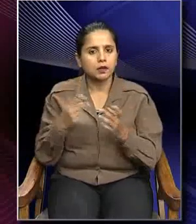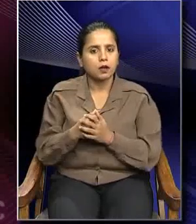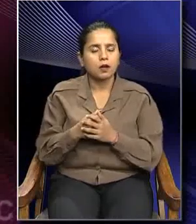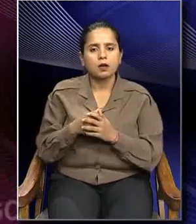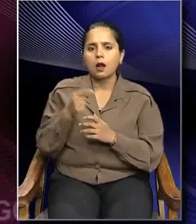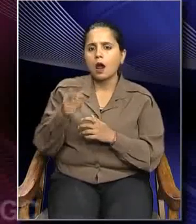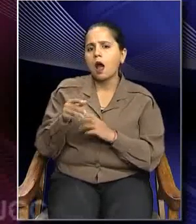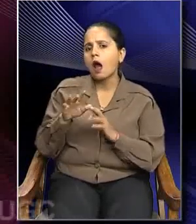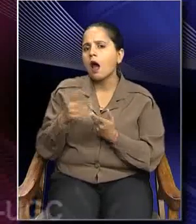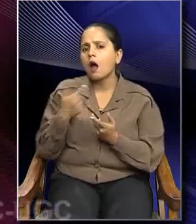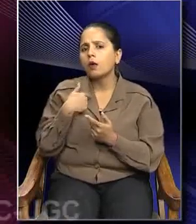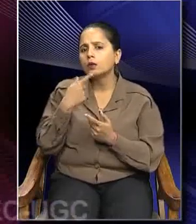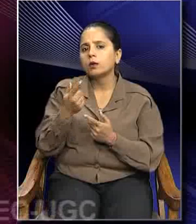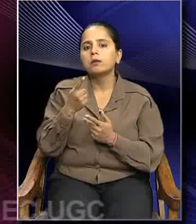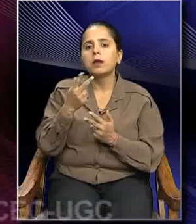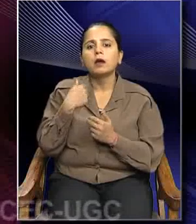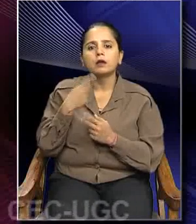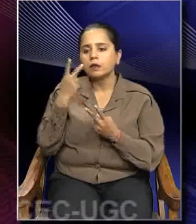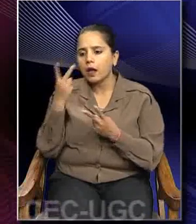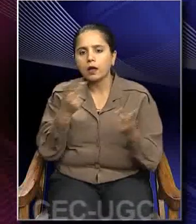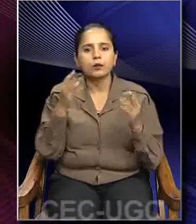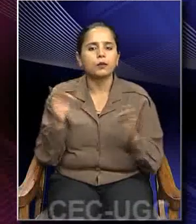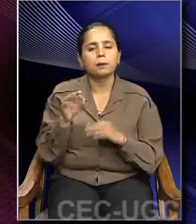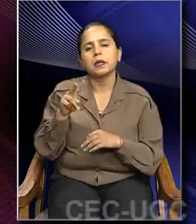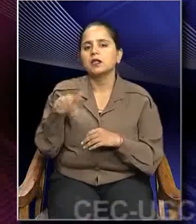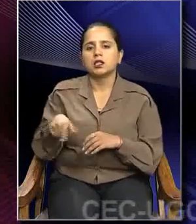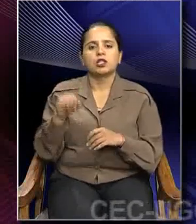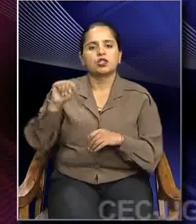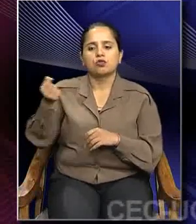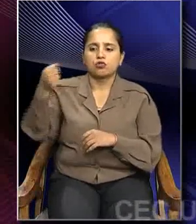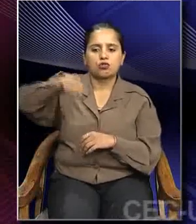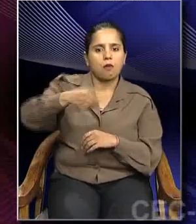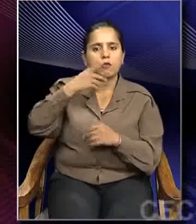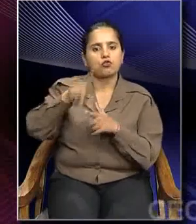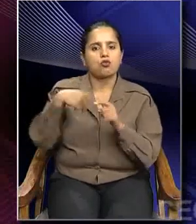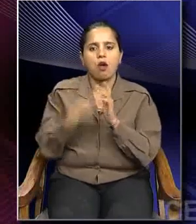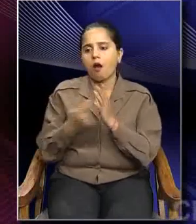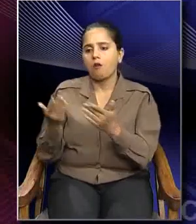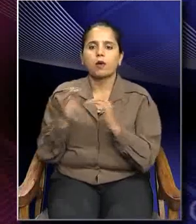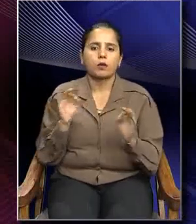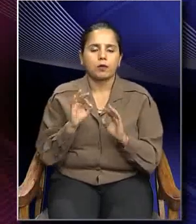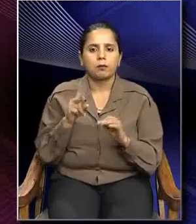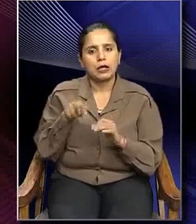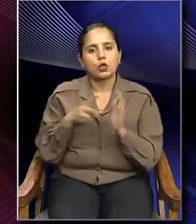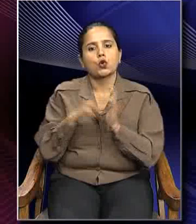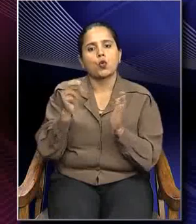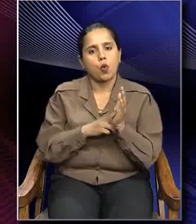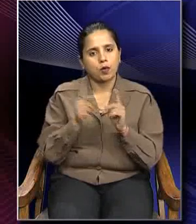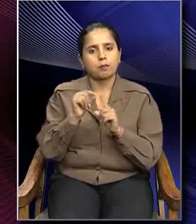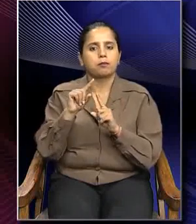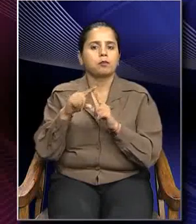How? Only because I do not perceive it. And this is known as non-perception.